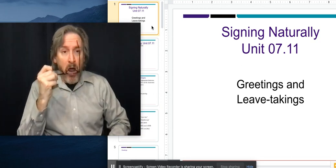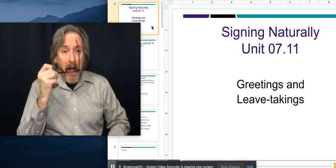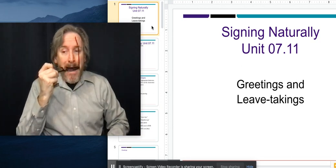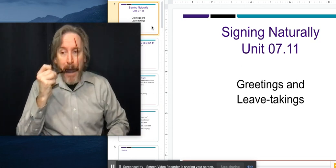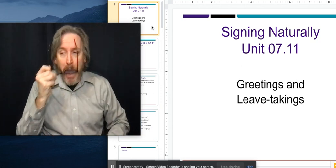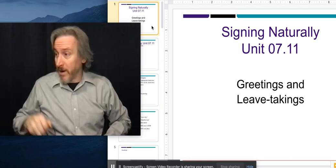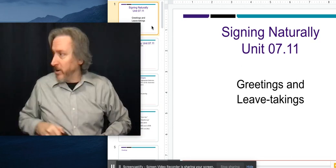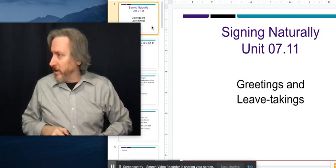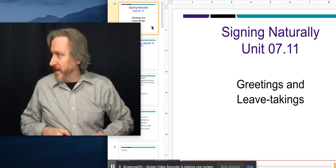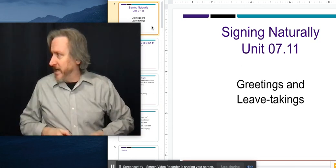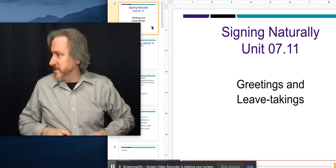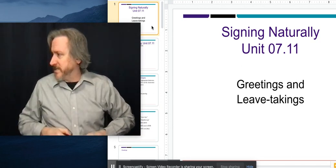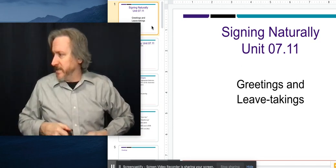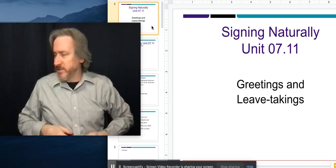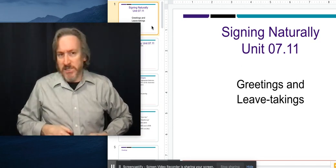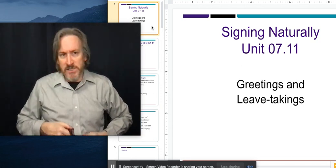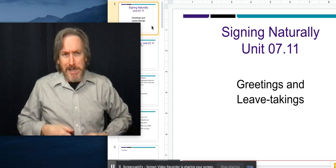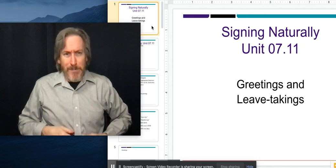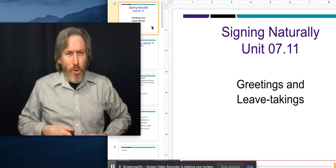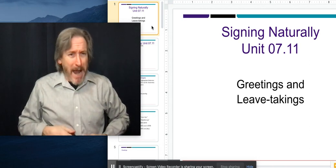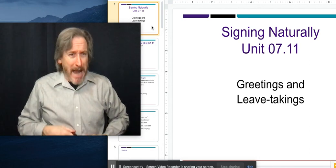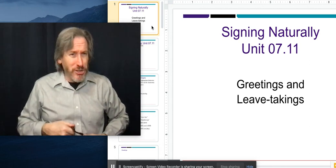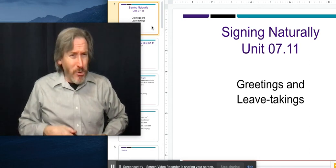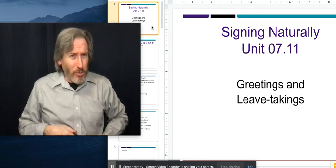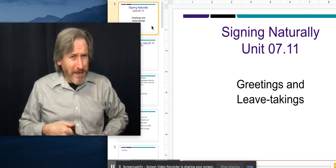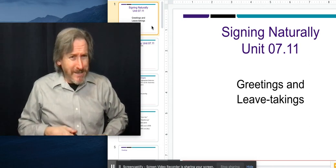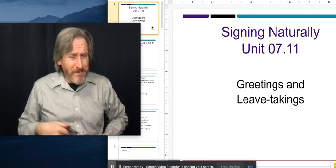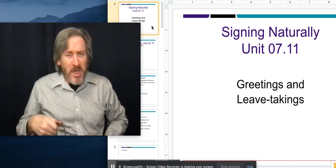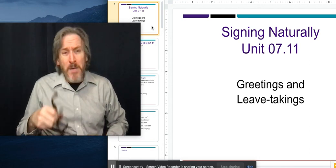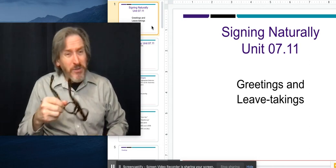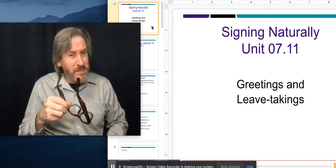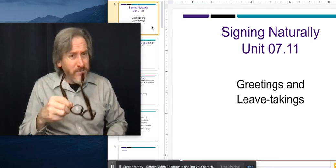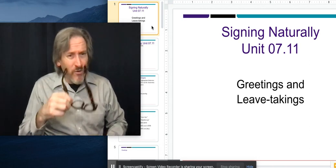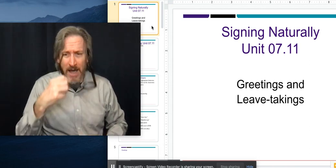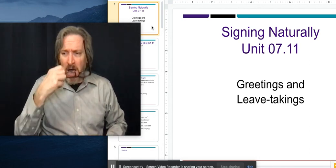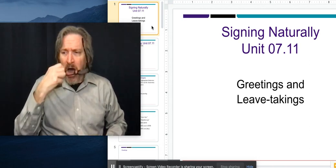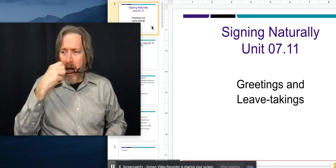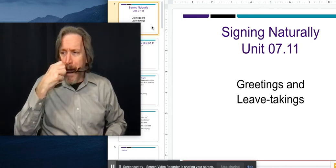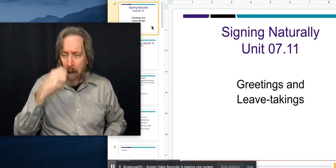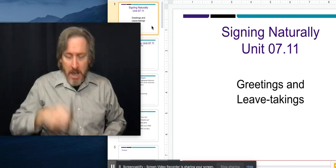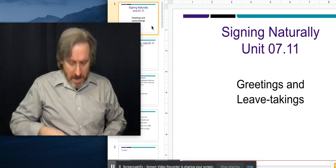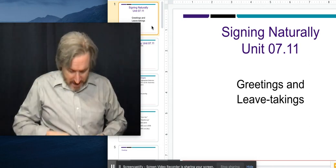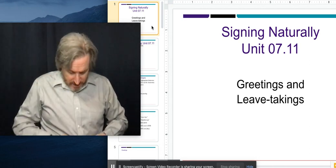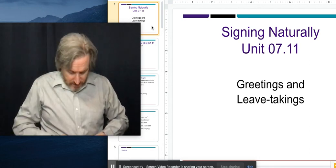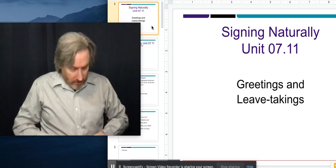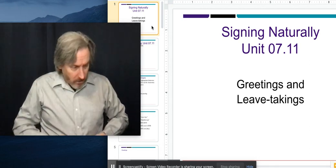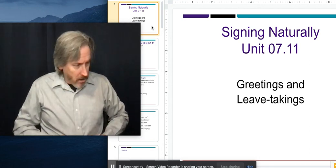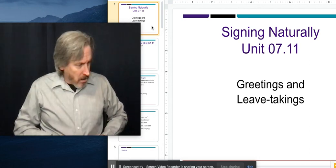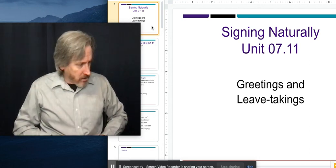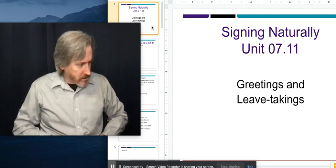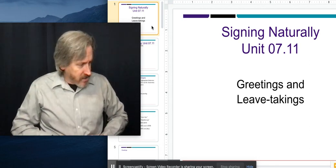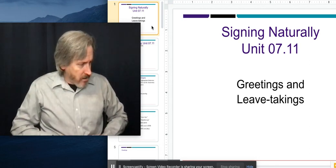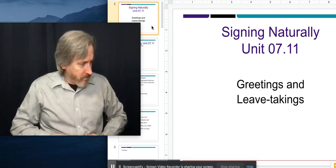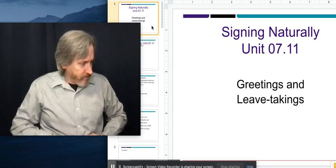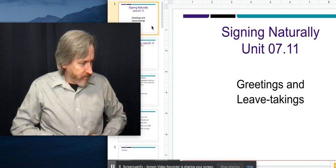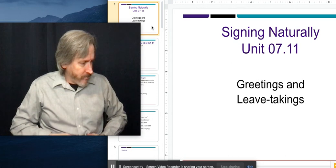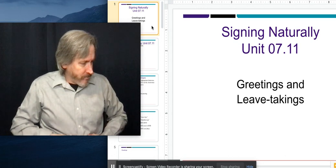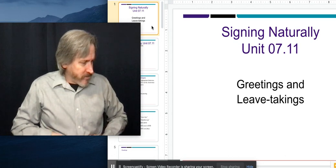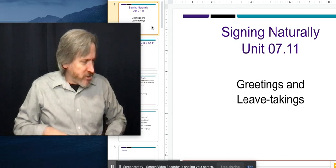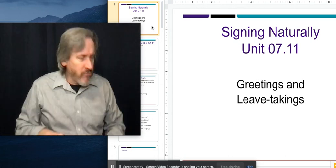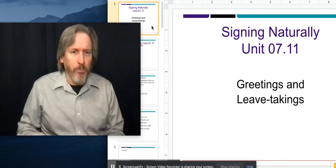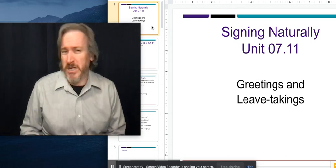classroom, primarily because it's more action oriented, but there's some vocab and there are